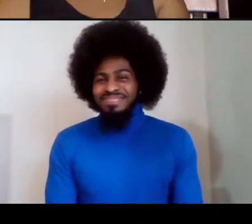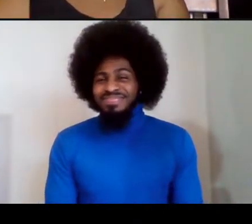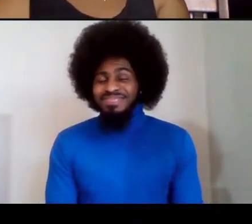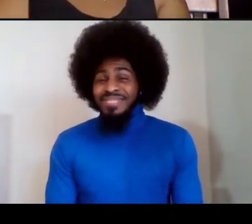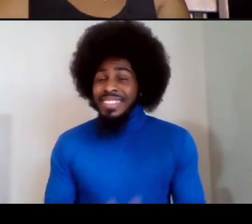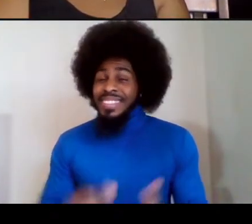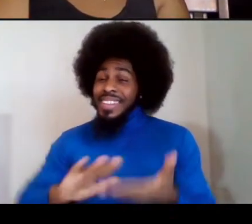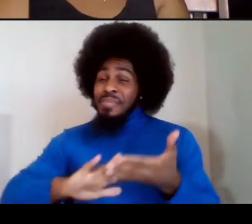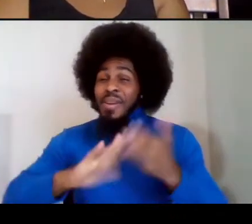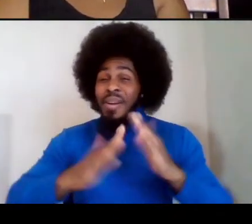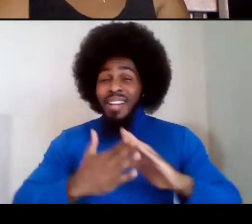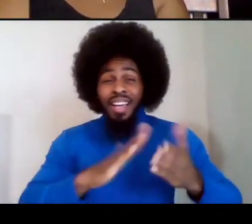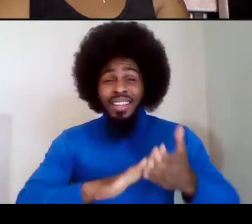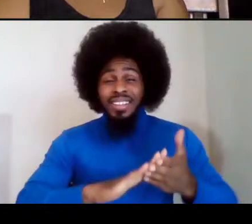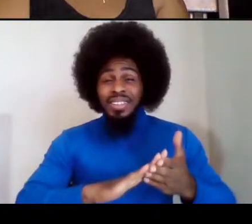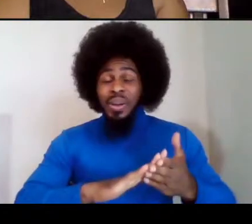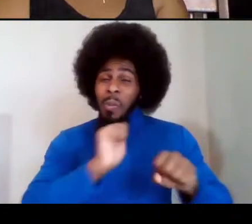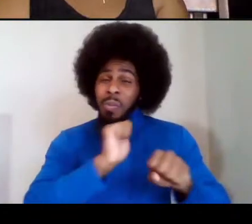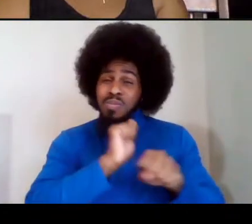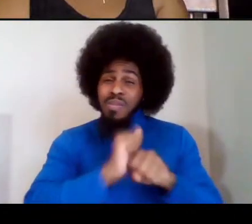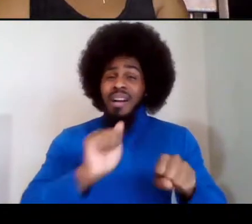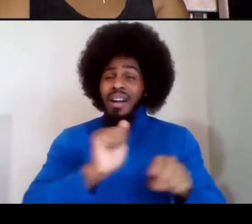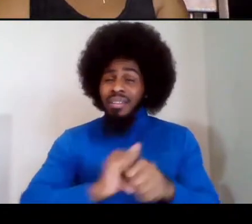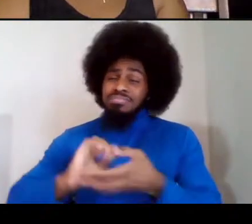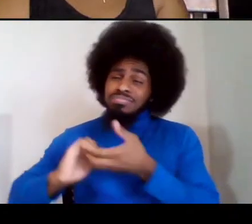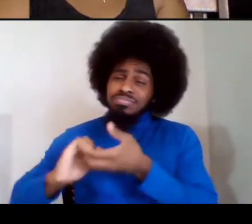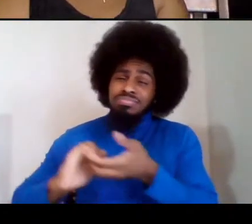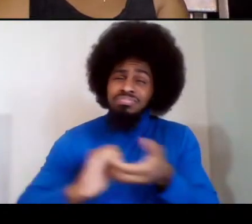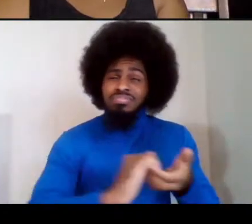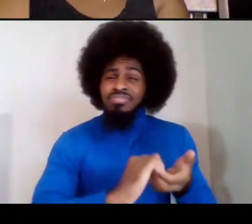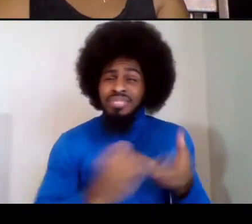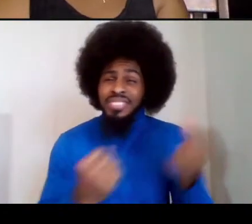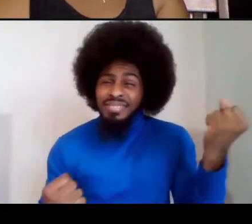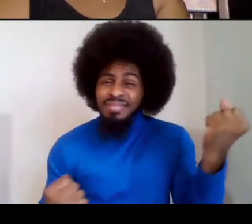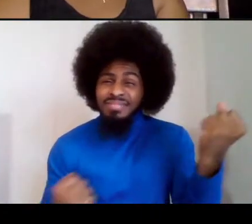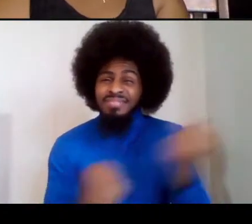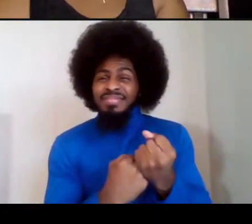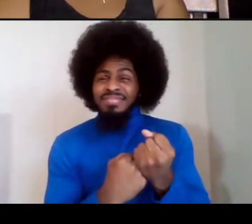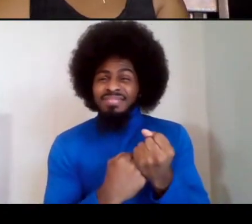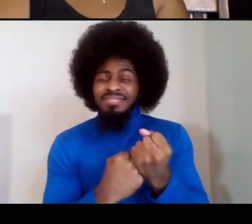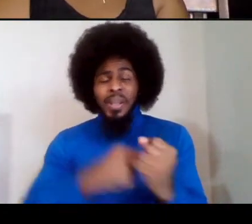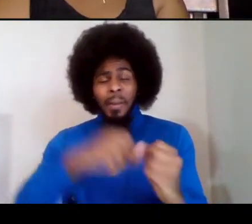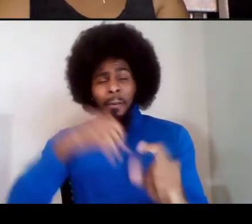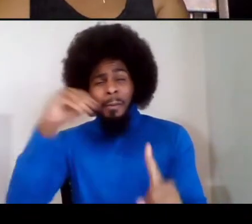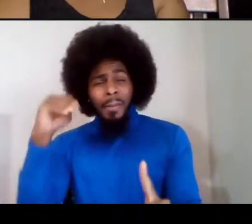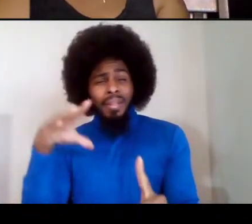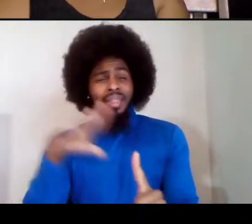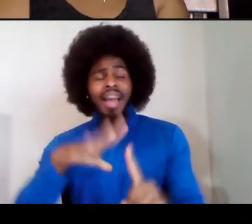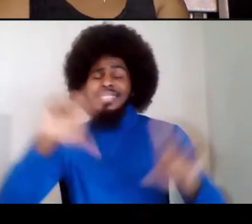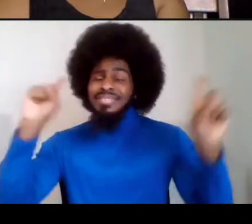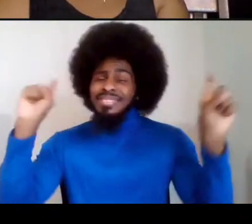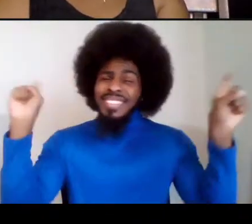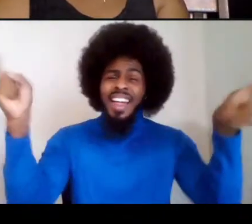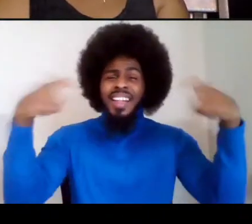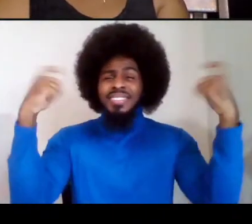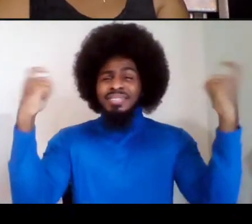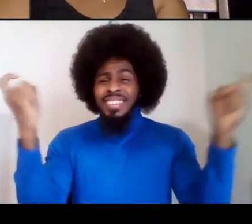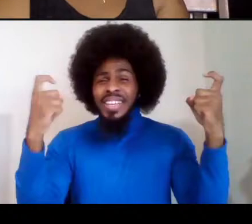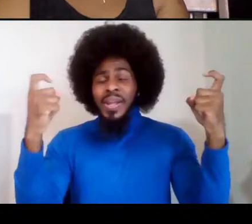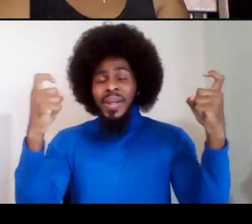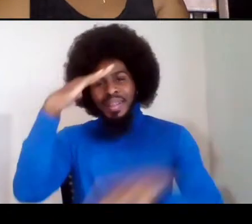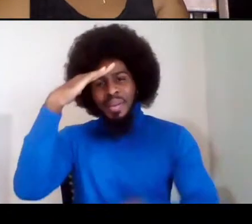community working together to support, uphold, highlight, and celebrate Black